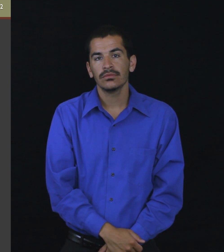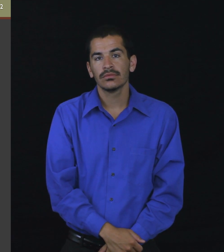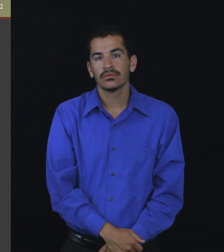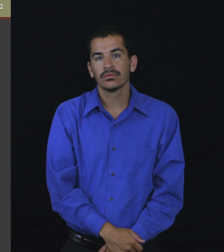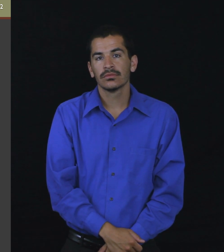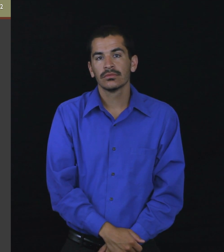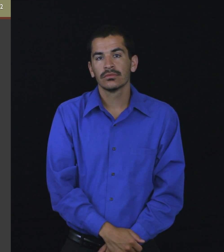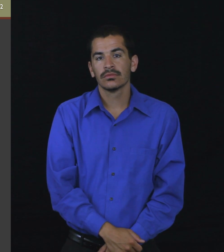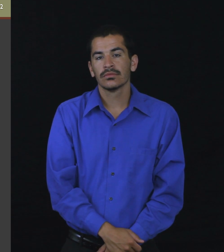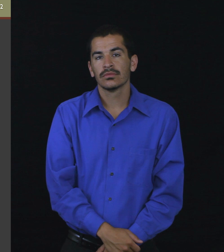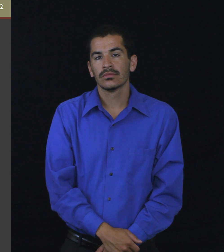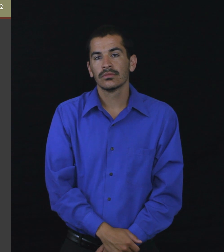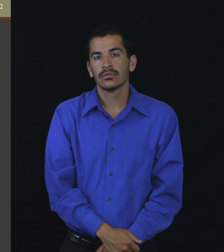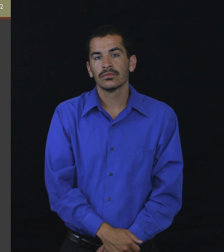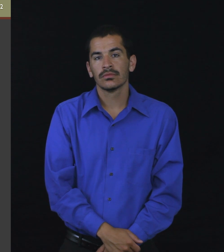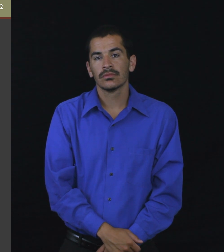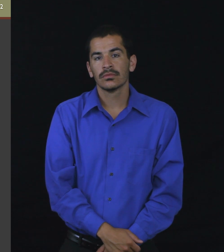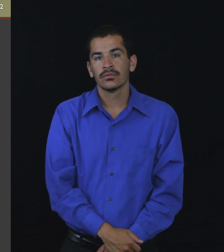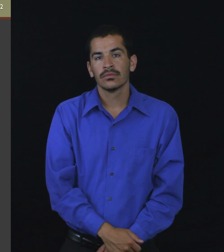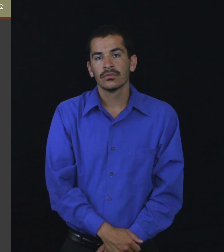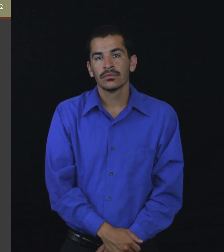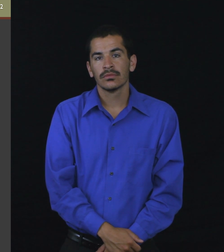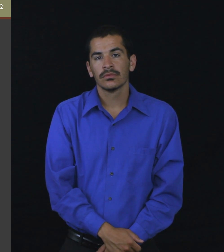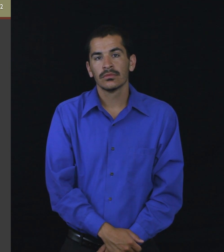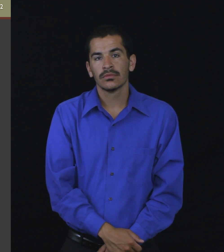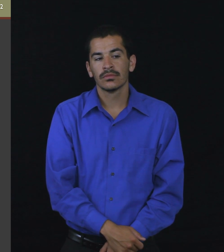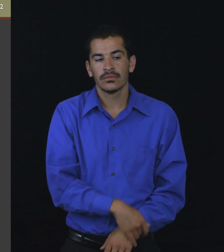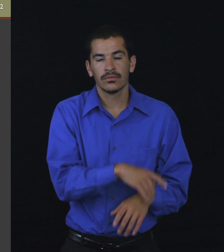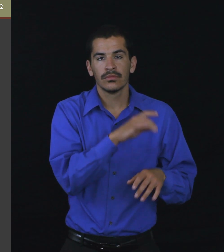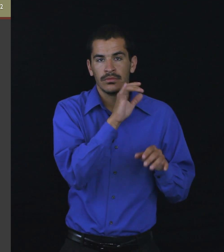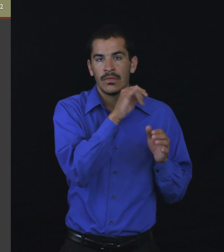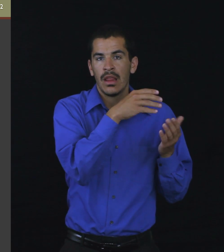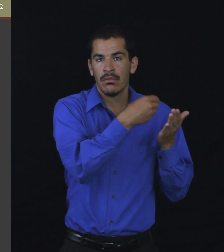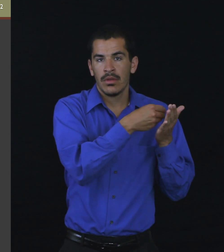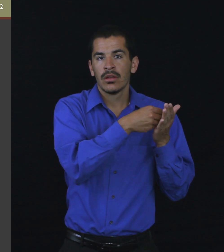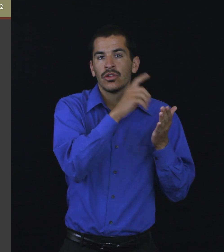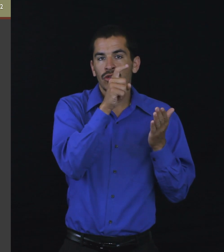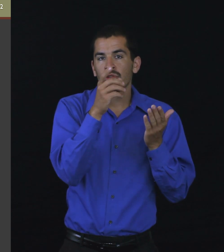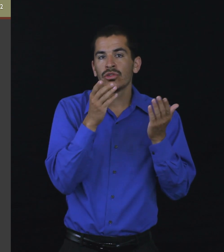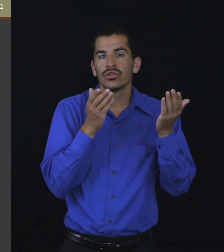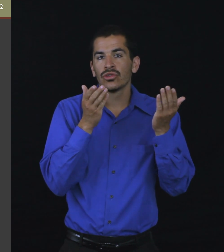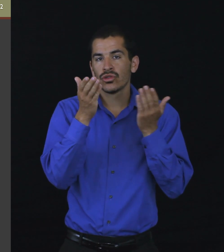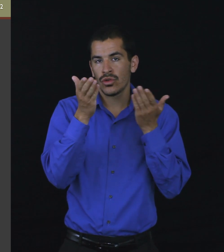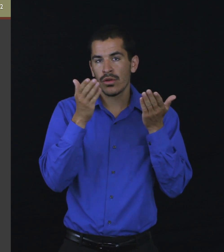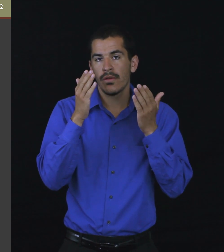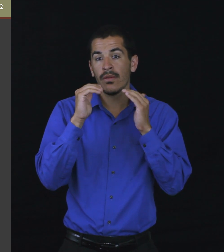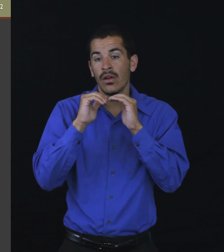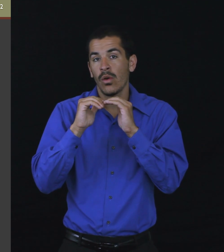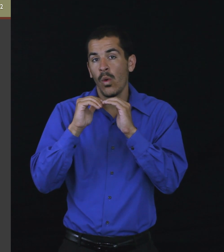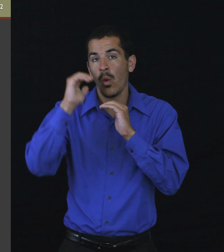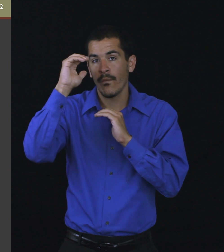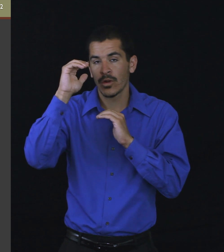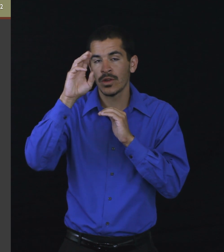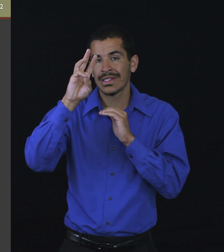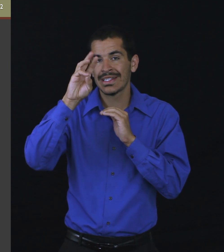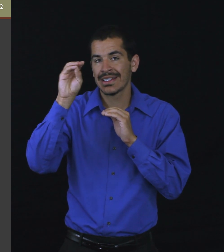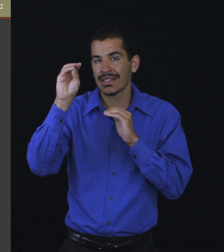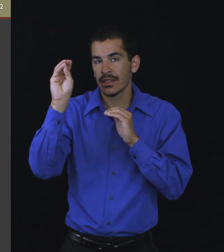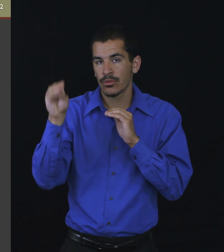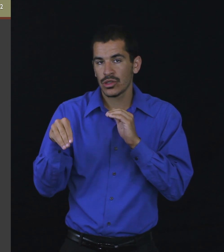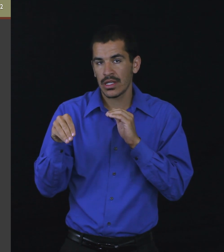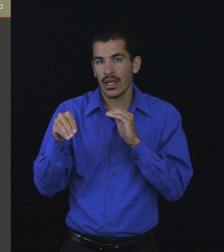it should serve more than 60% of the state's population or all